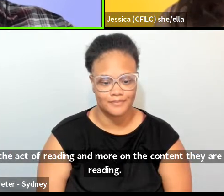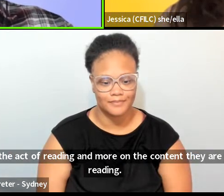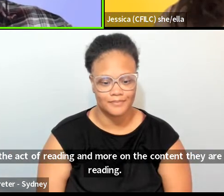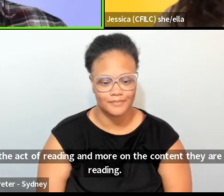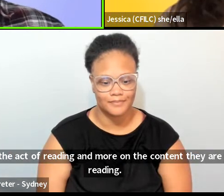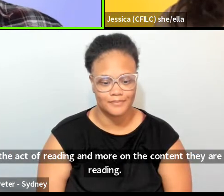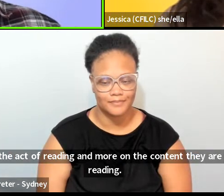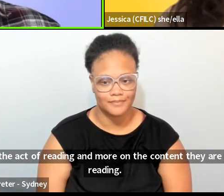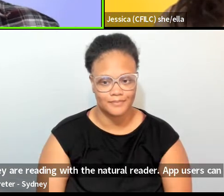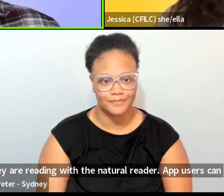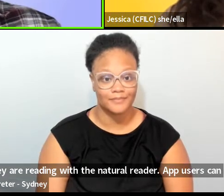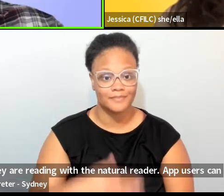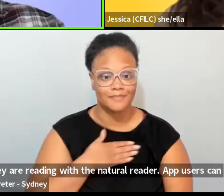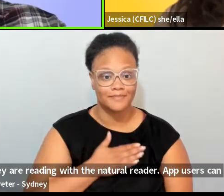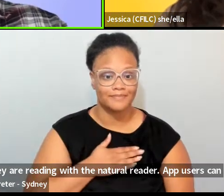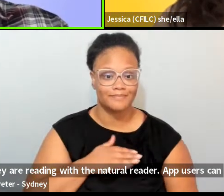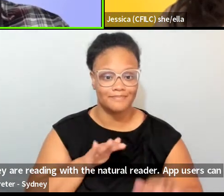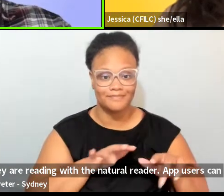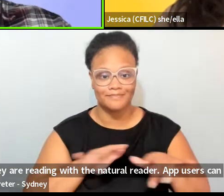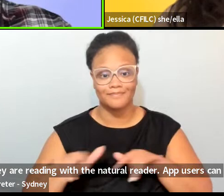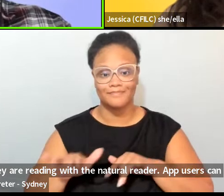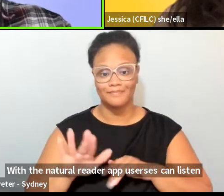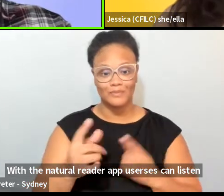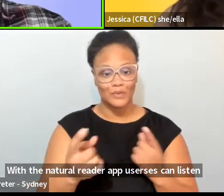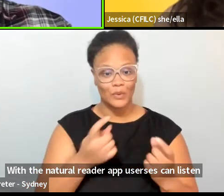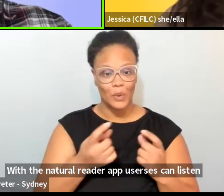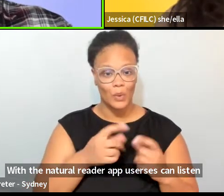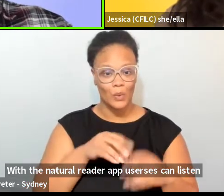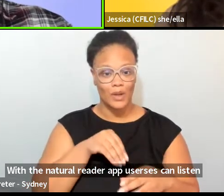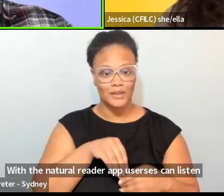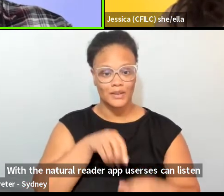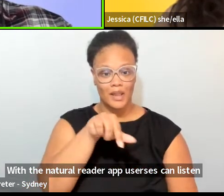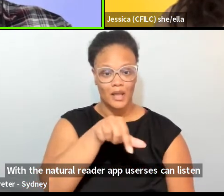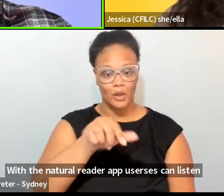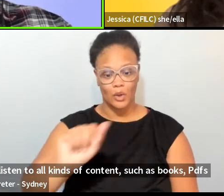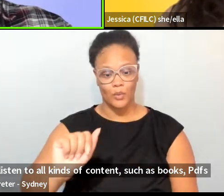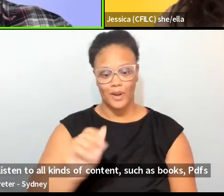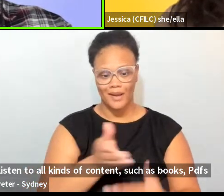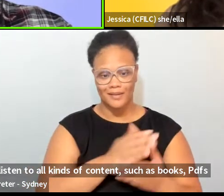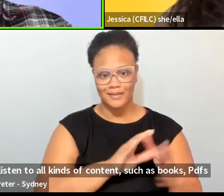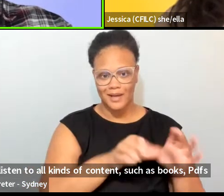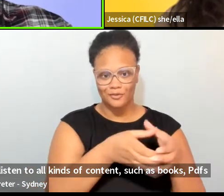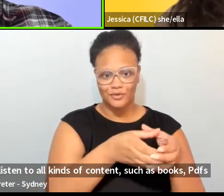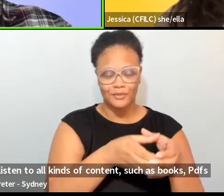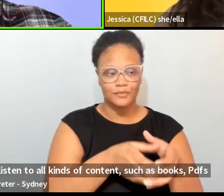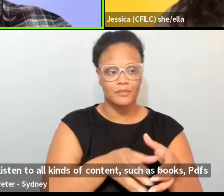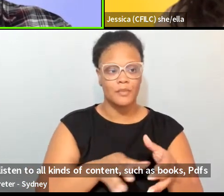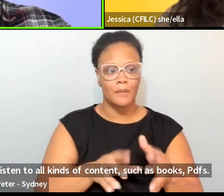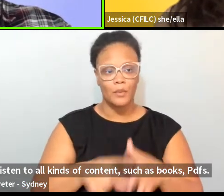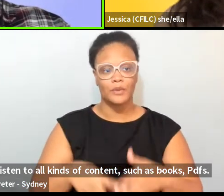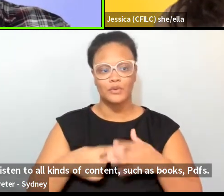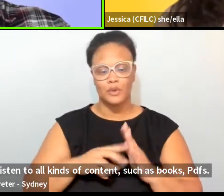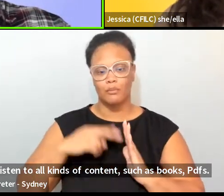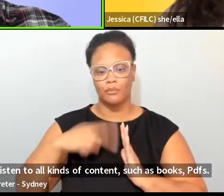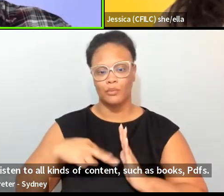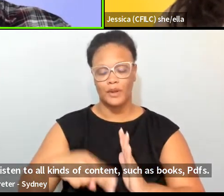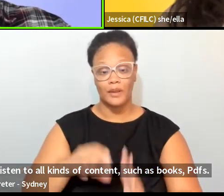Okay, so enter your questions in the Q&A section. I'm going to start reading some of these out loud.